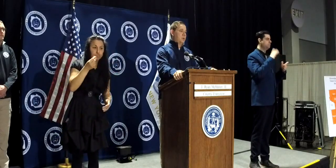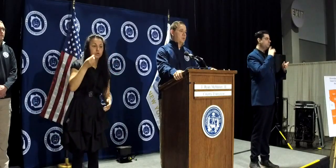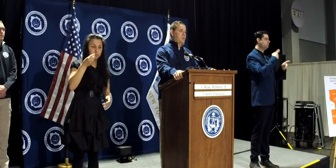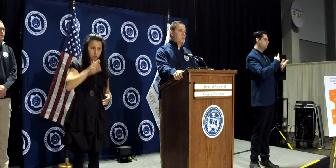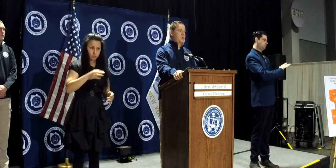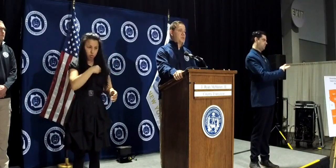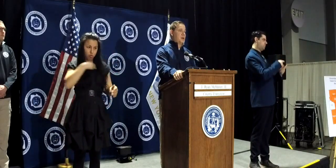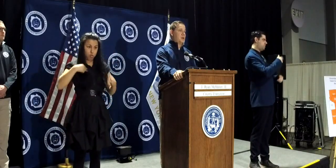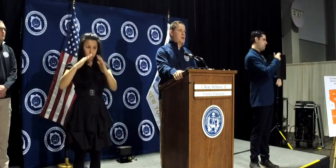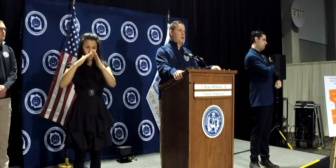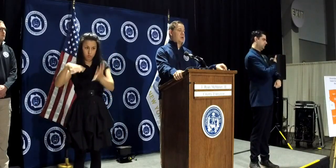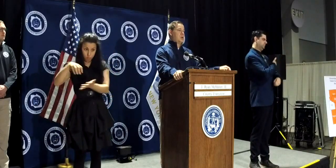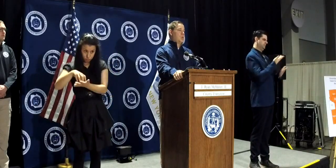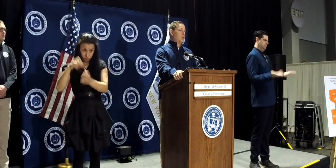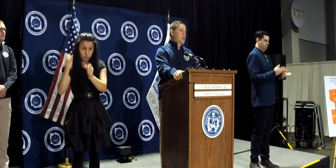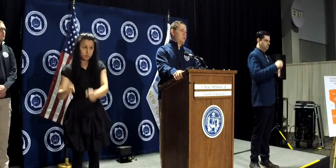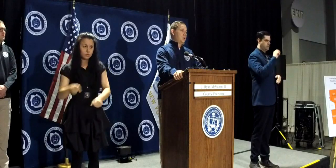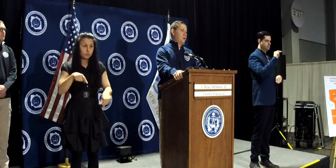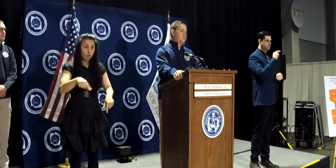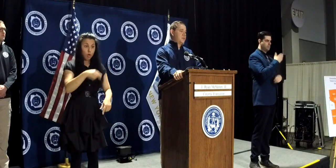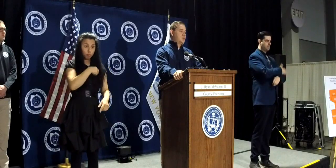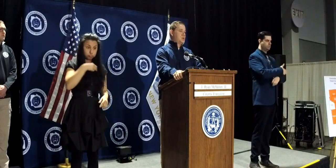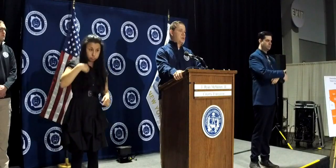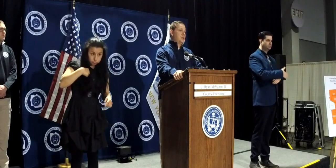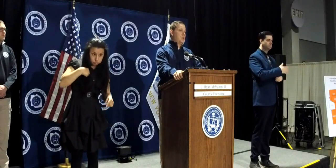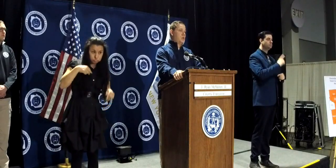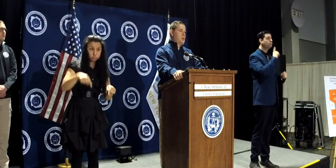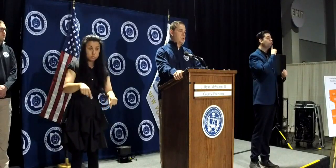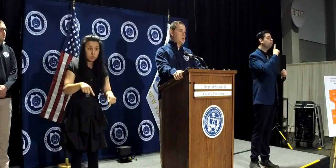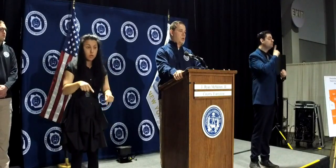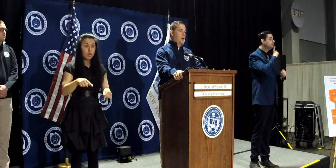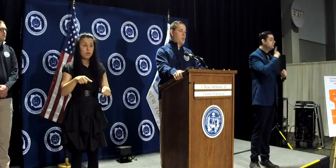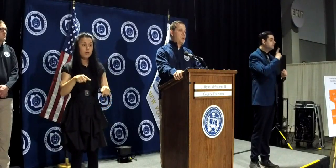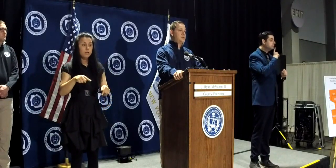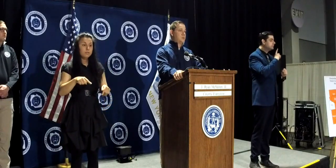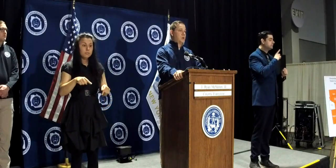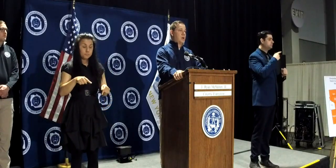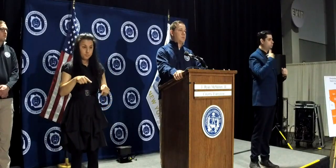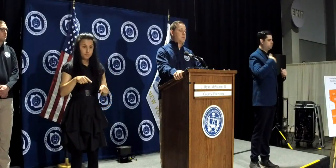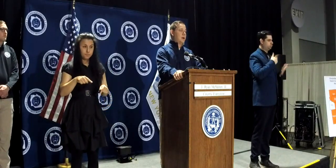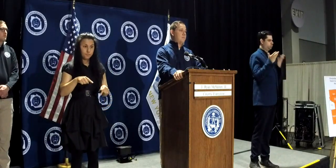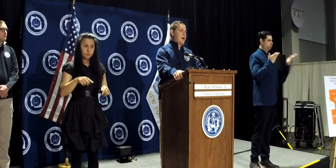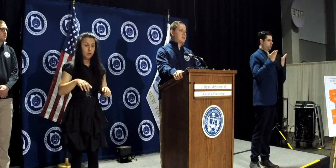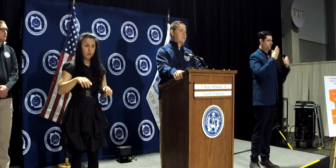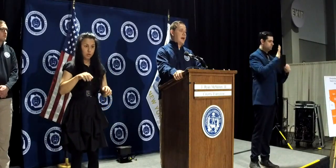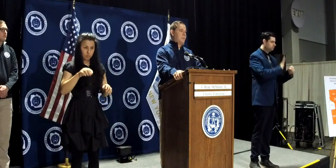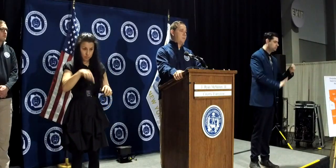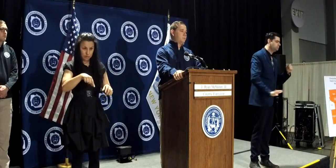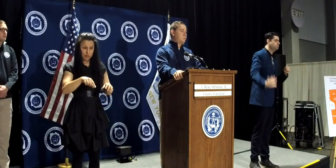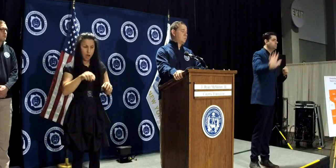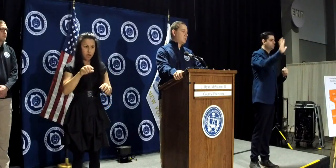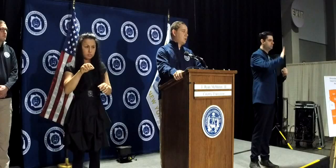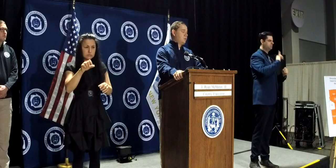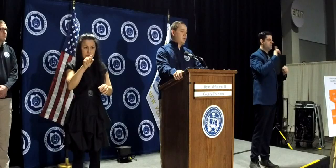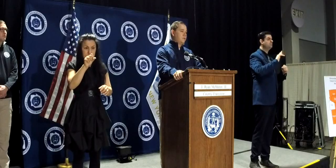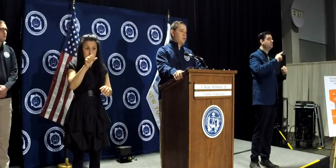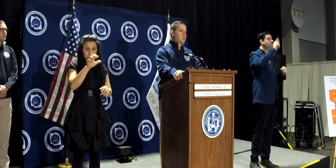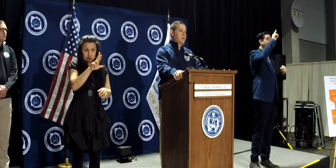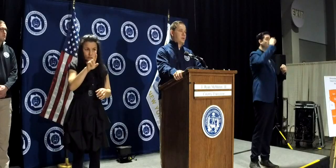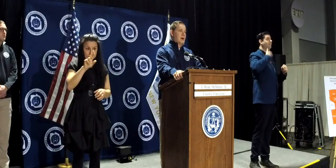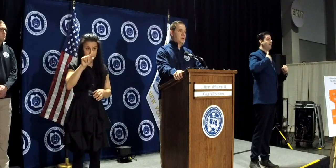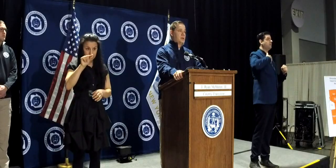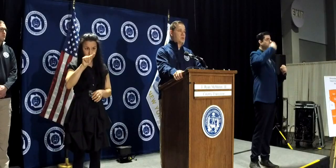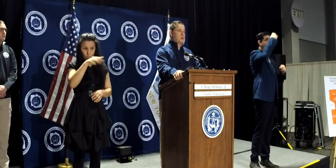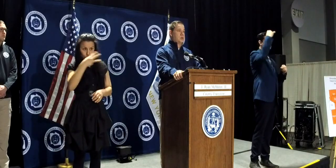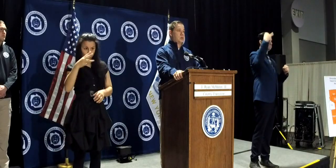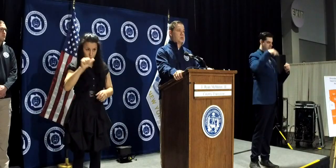backstop for the entire region of central and northern New York. What do I mean by backstop? If you live in